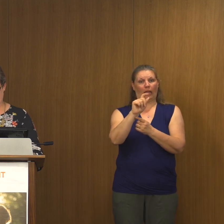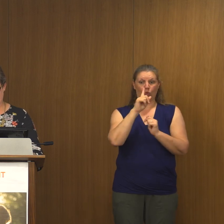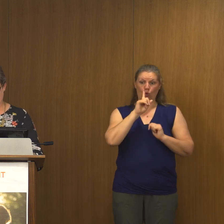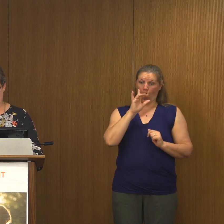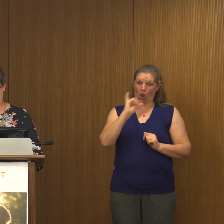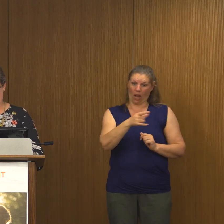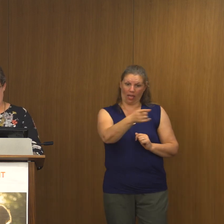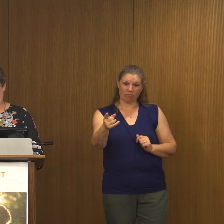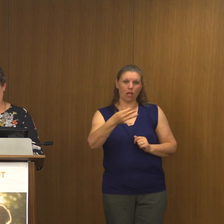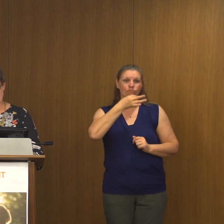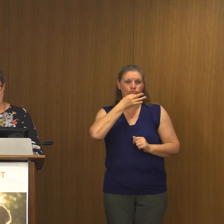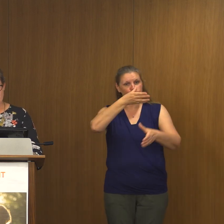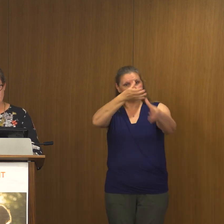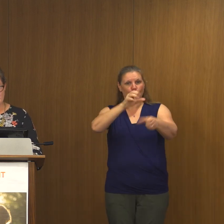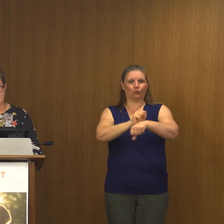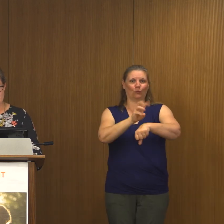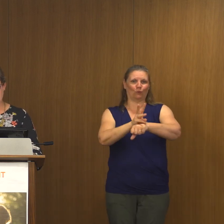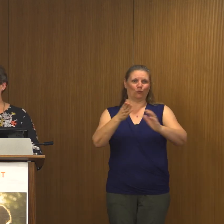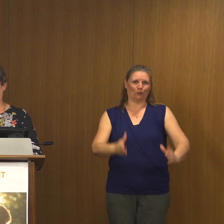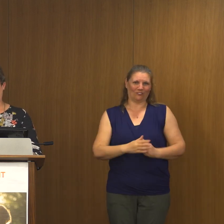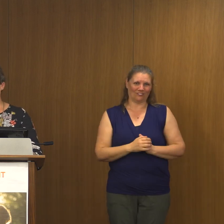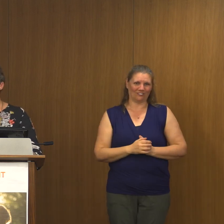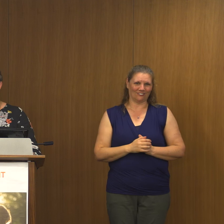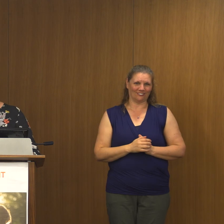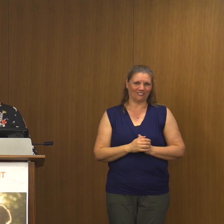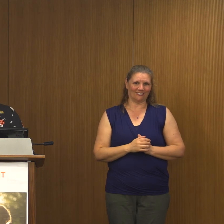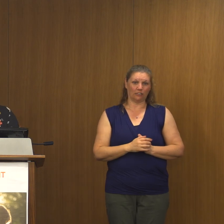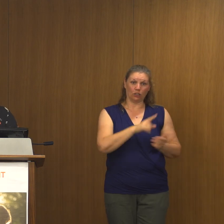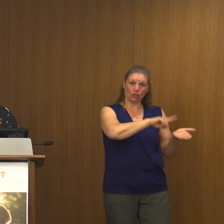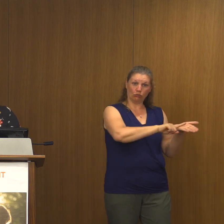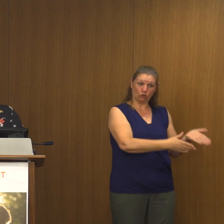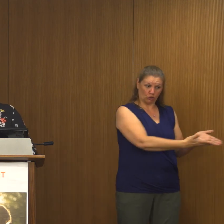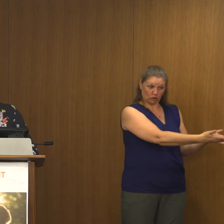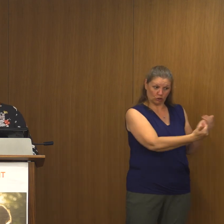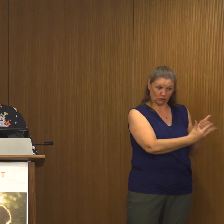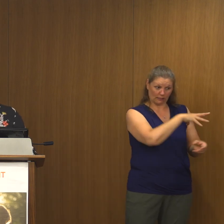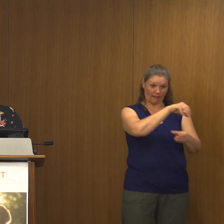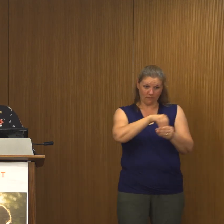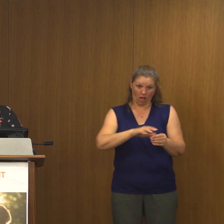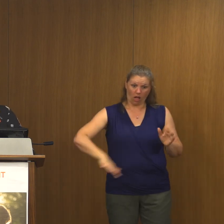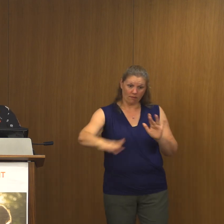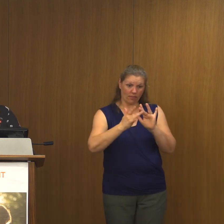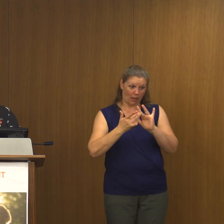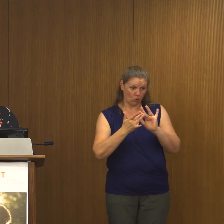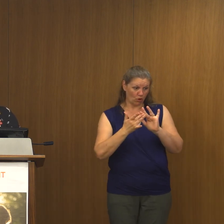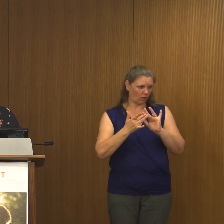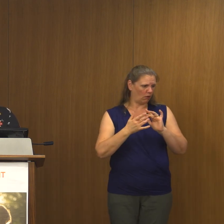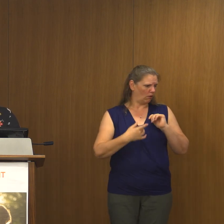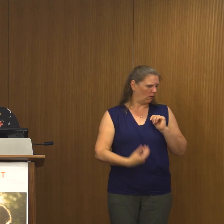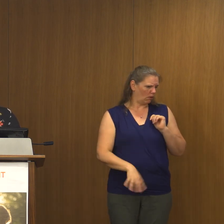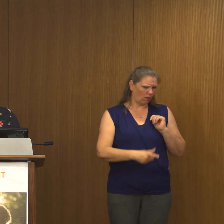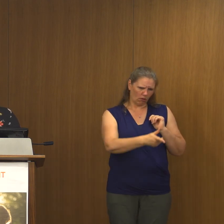another. And when you invite researchers into this community as well, the combination of lived experience